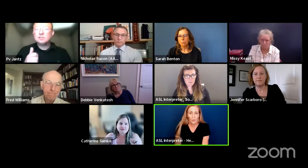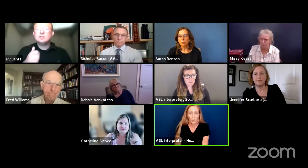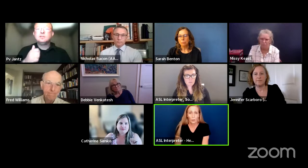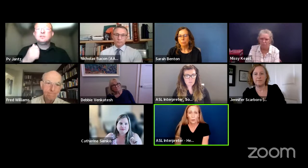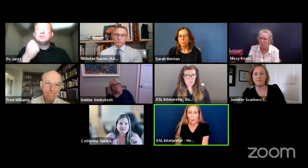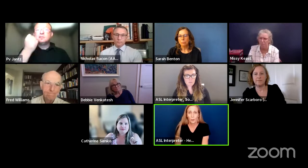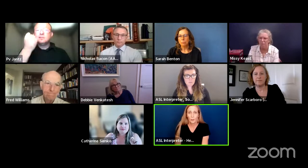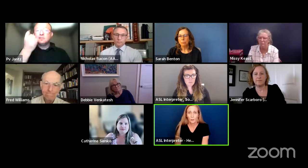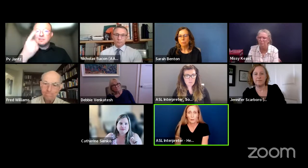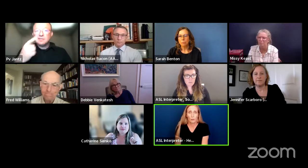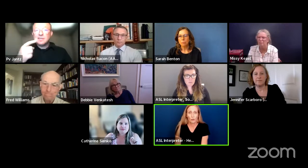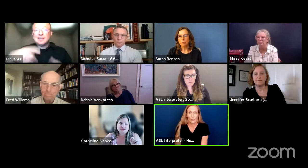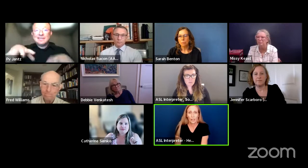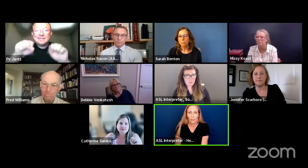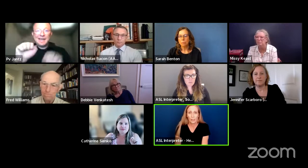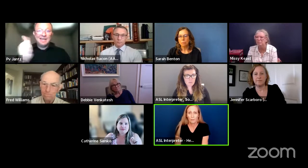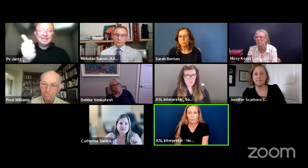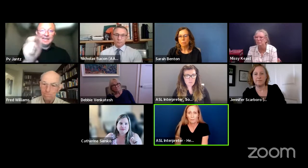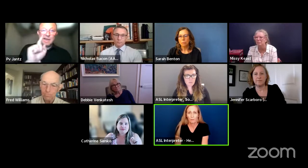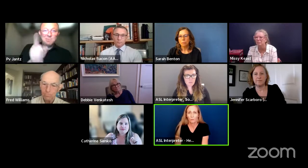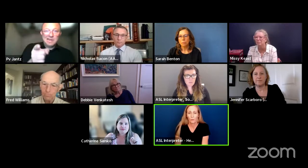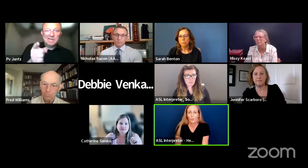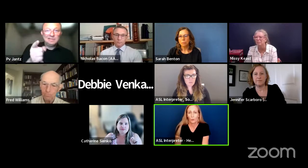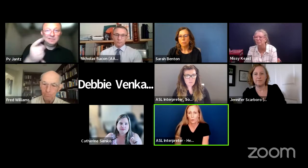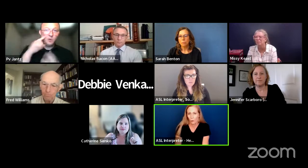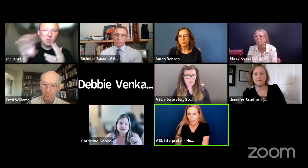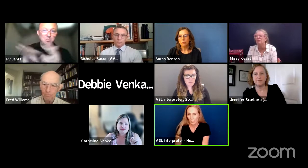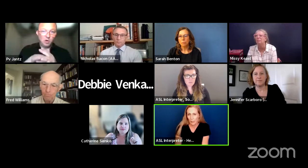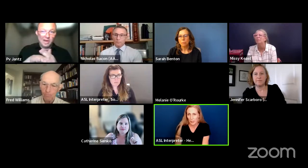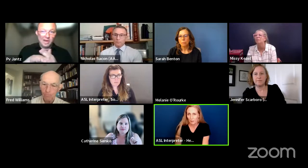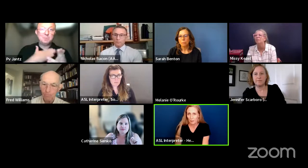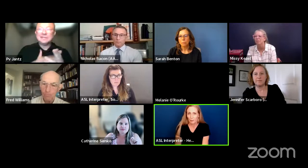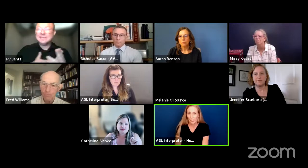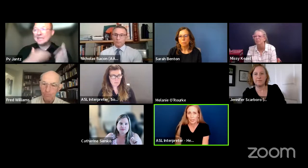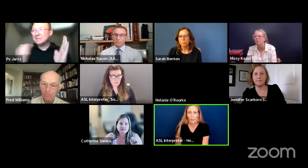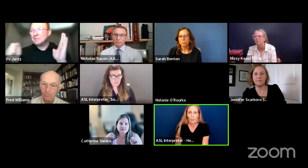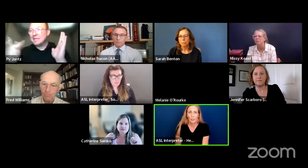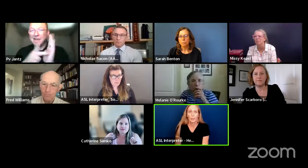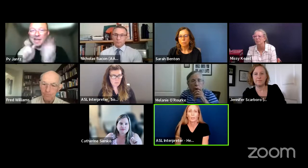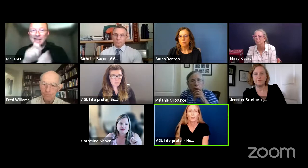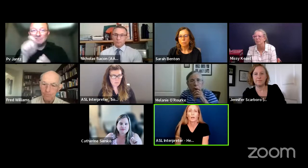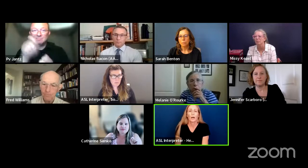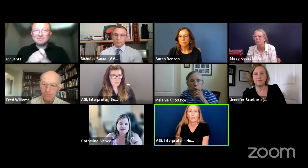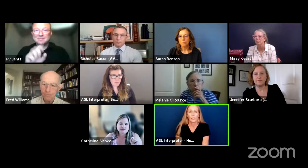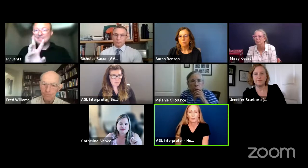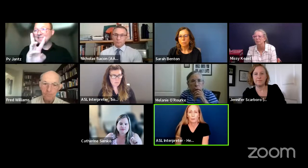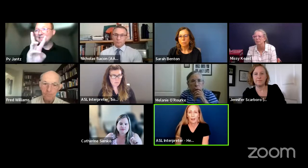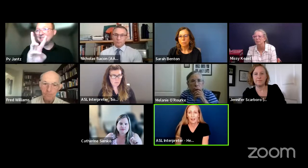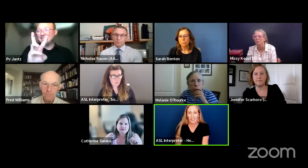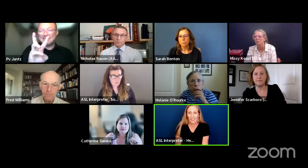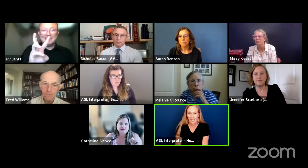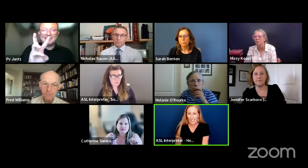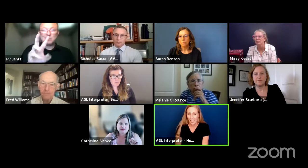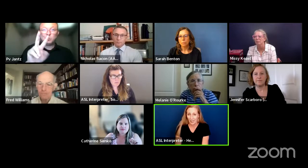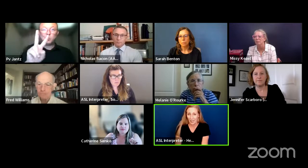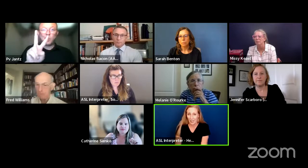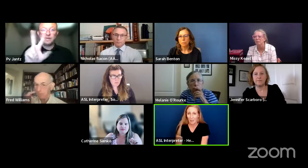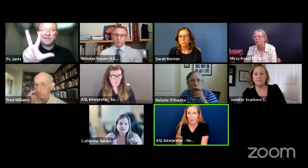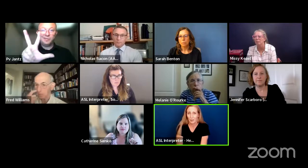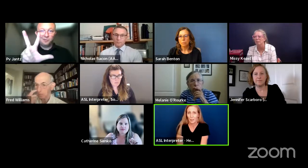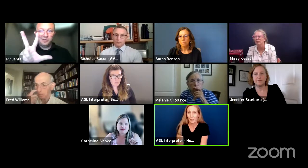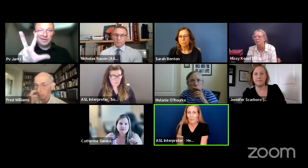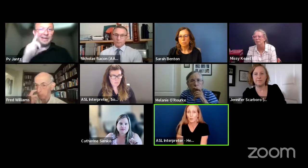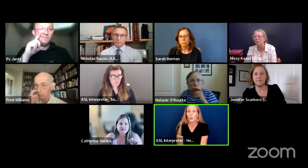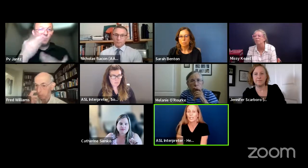I see no opposed. The motion carries. We're going to take a 10-minute break. Please be back at